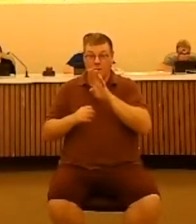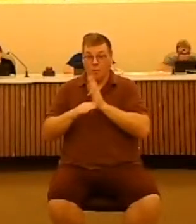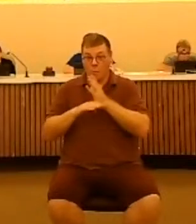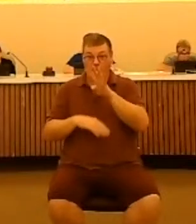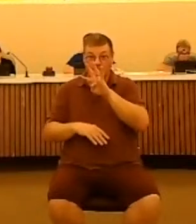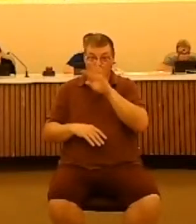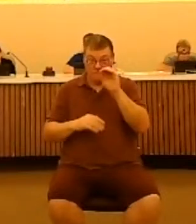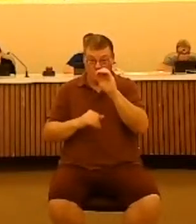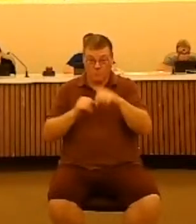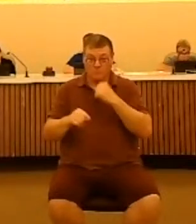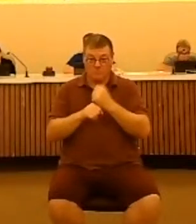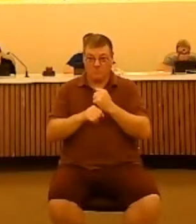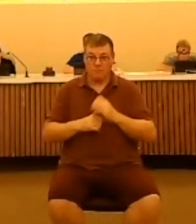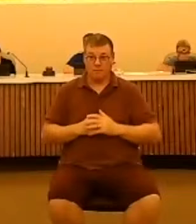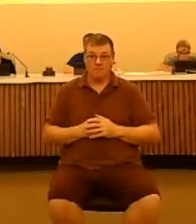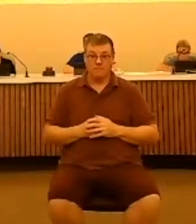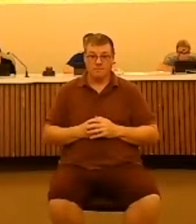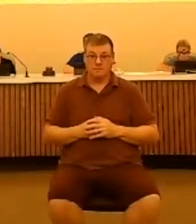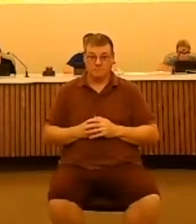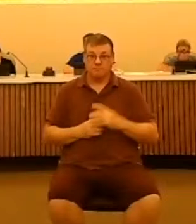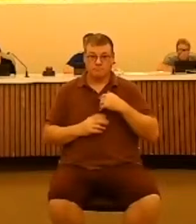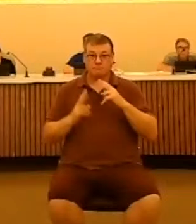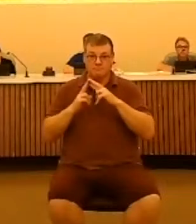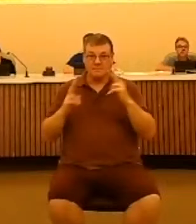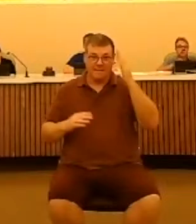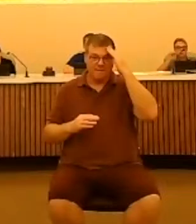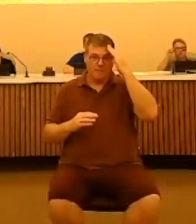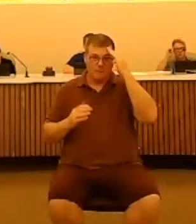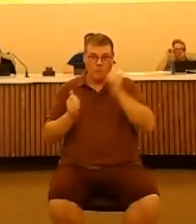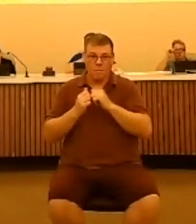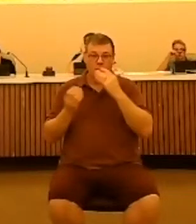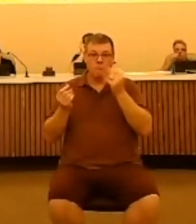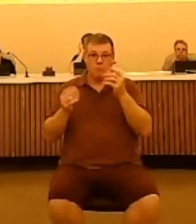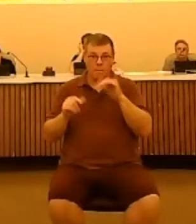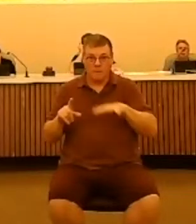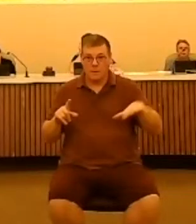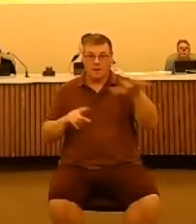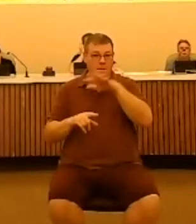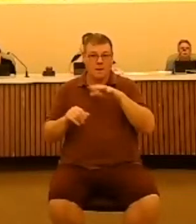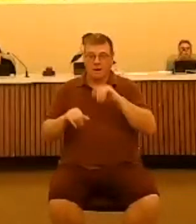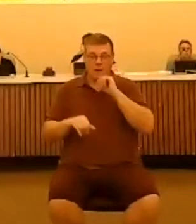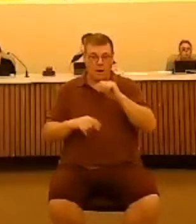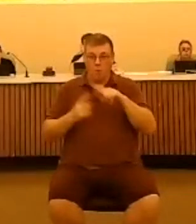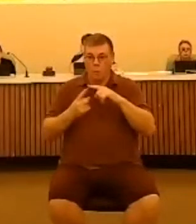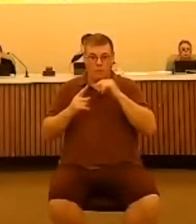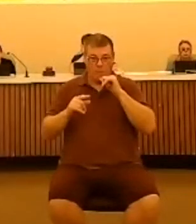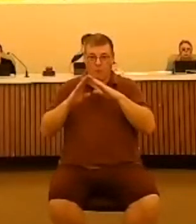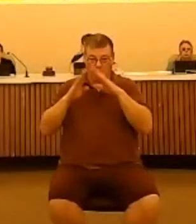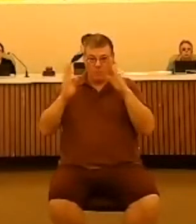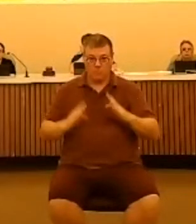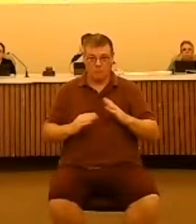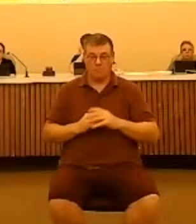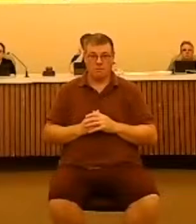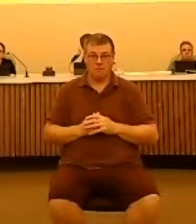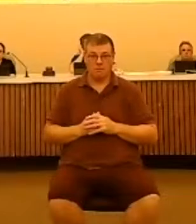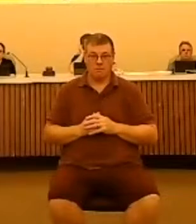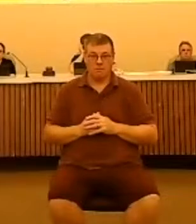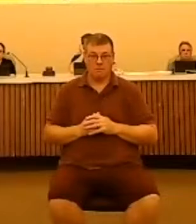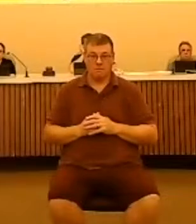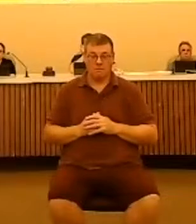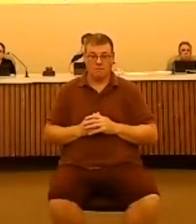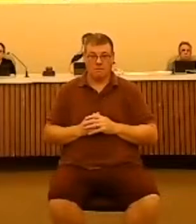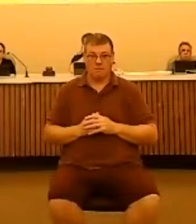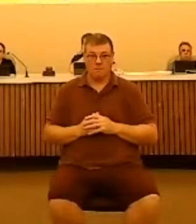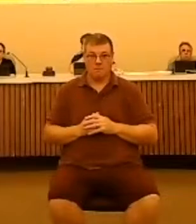years. So I'm quite familiar with the property around there when it wasn't houses and Right. stuff. So, I